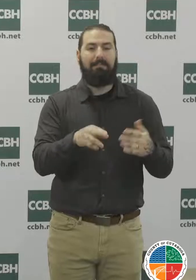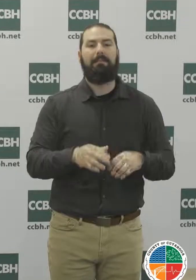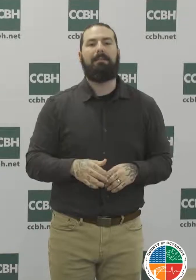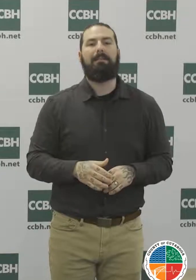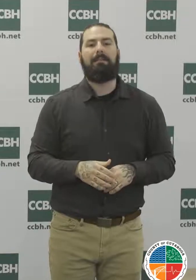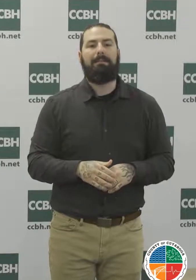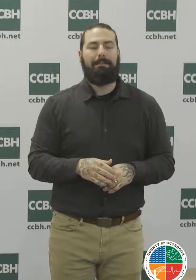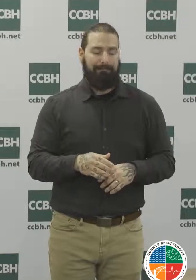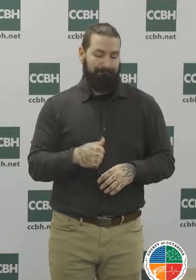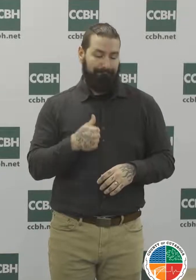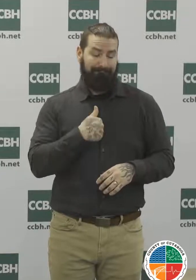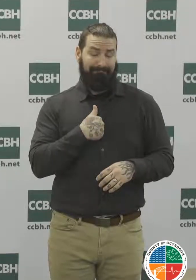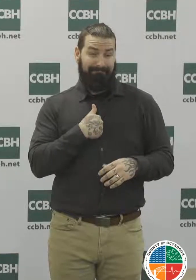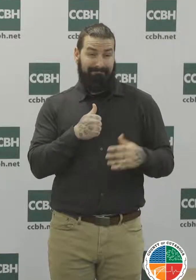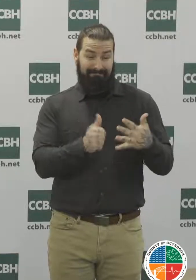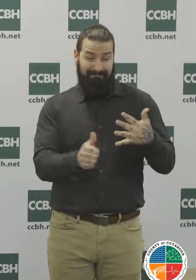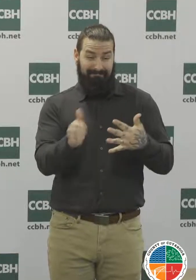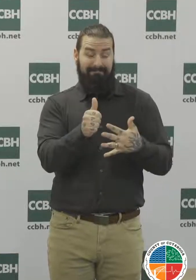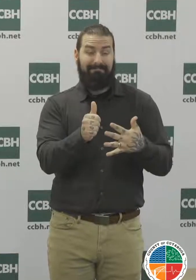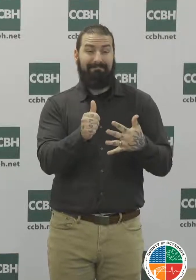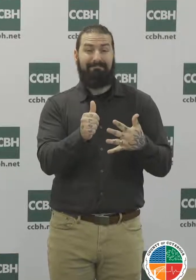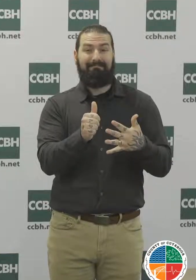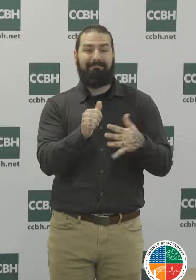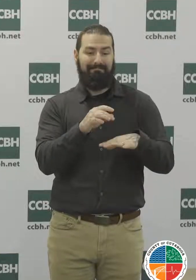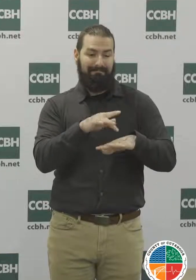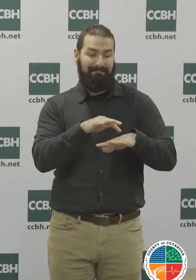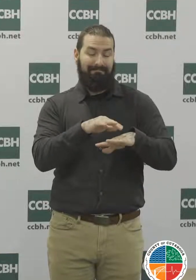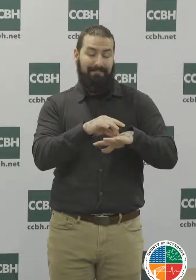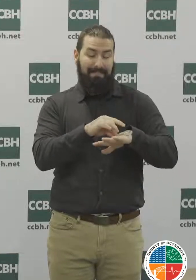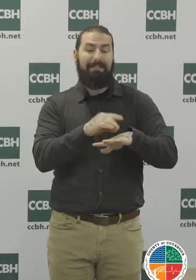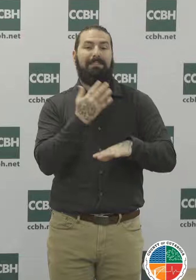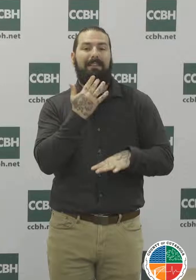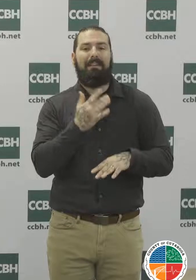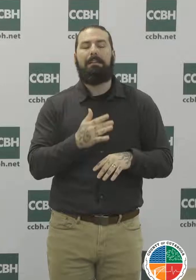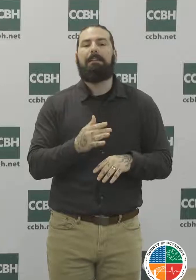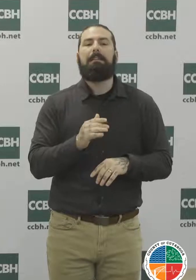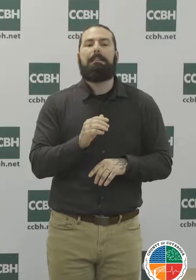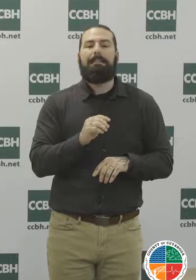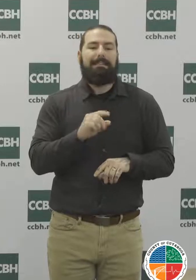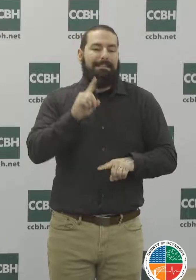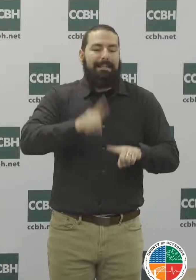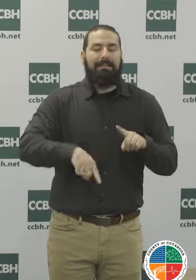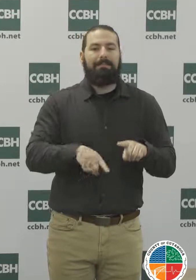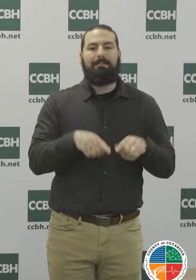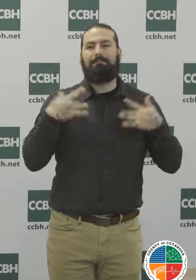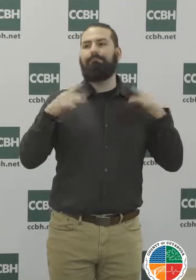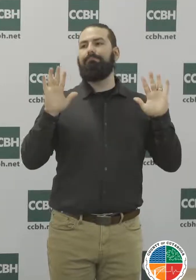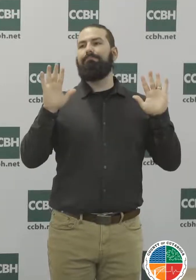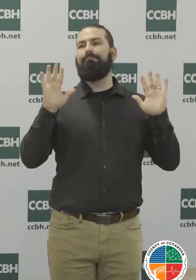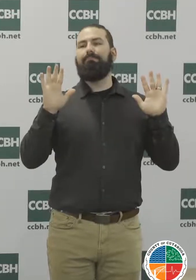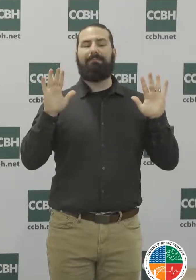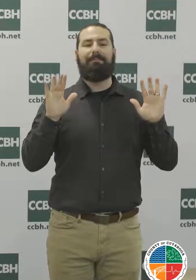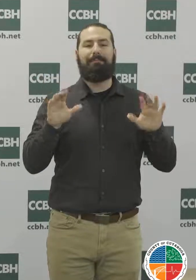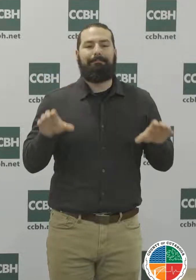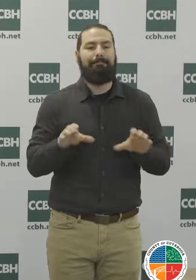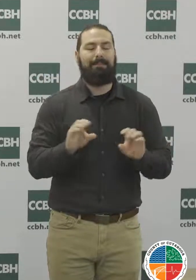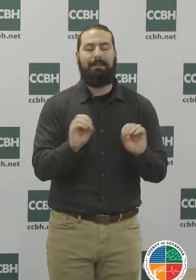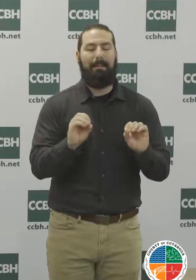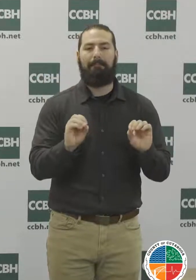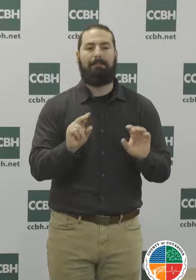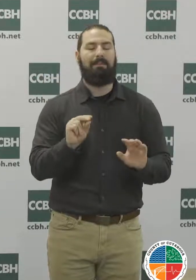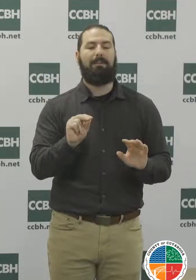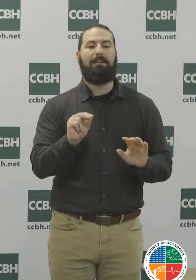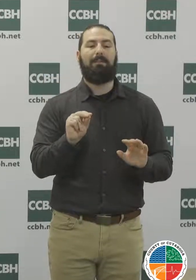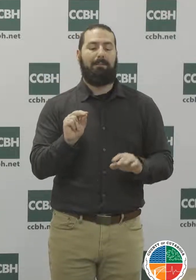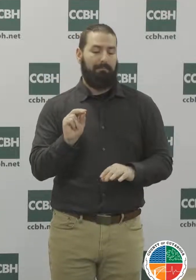inaction are not options. Every single one of us has a role to use our hearts and our minds in our